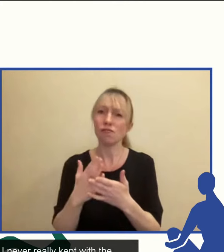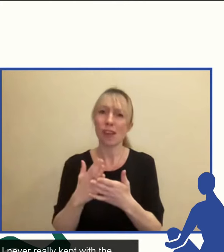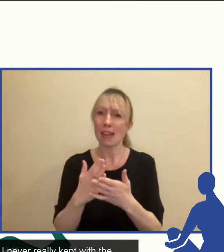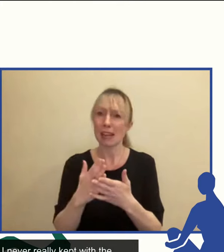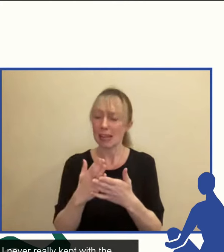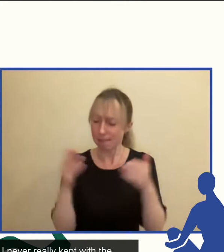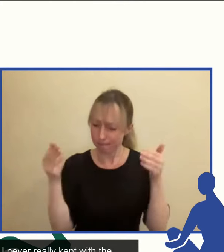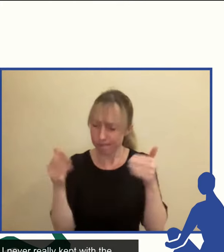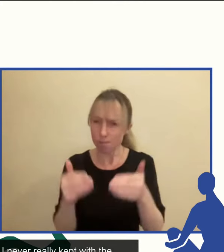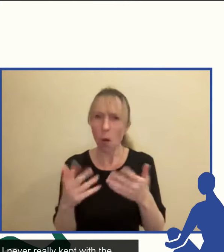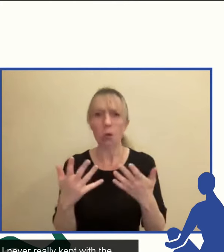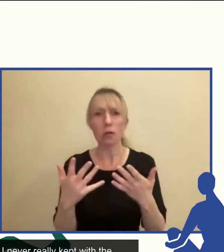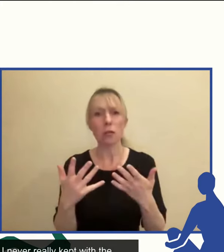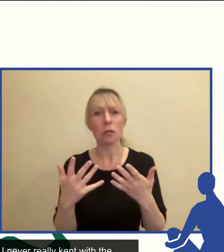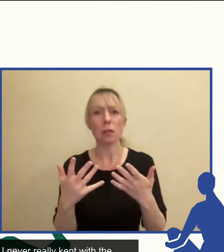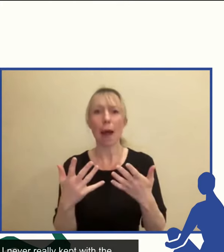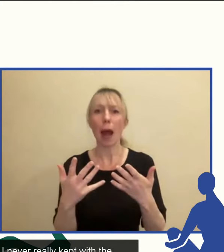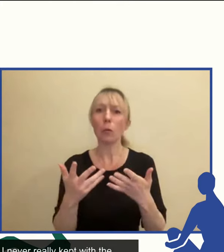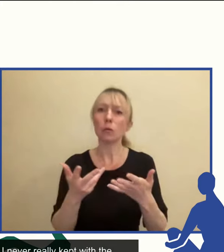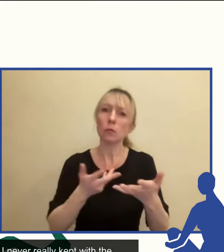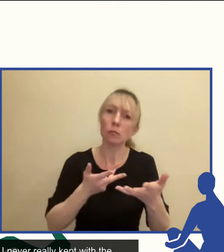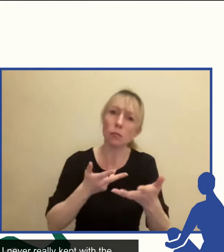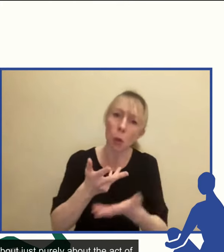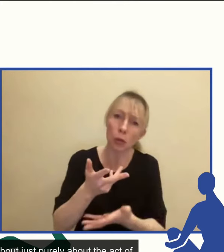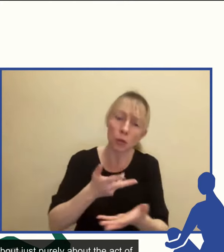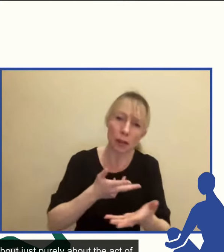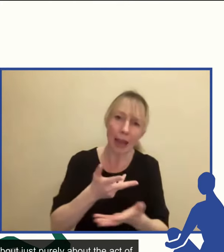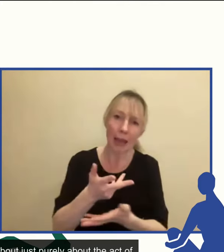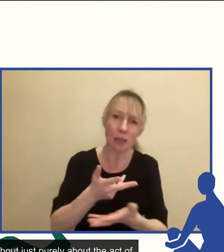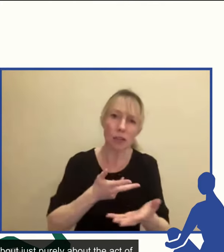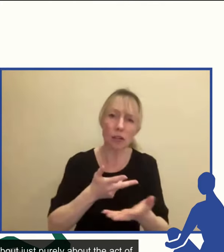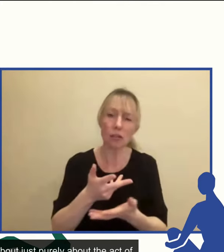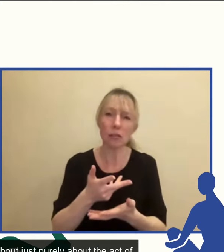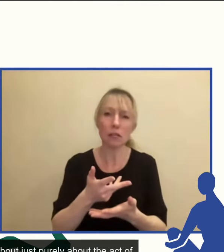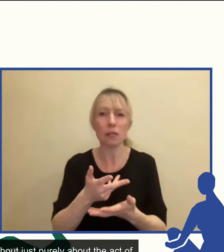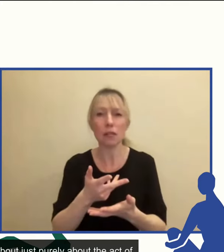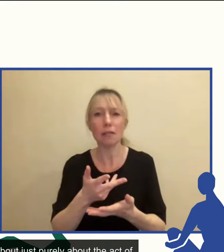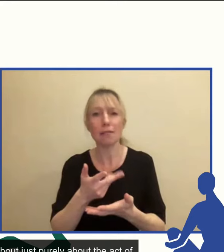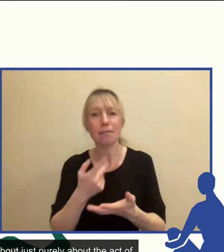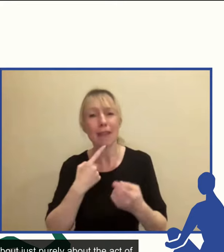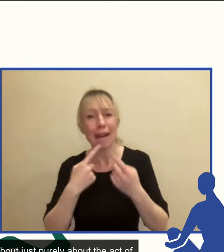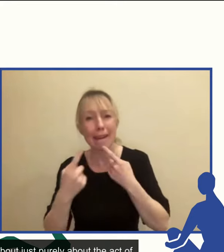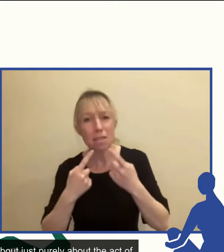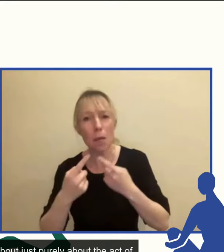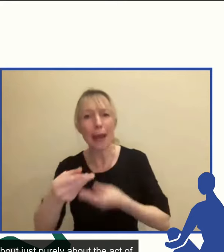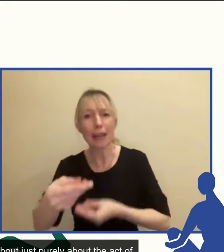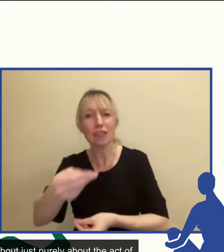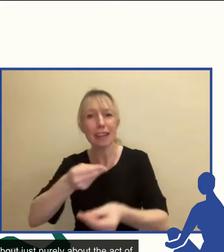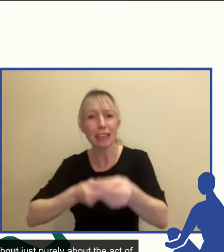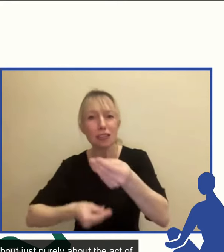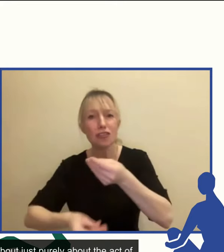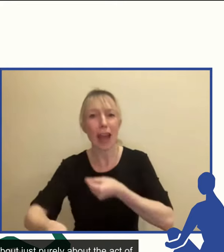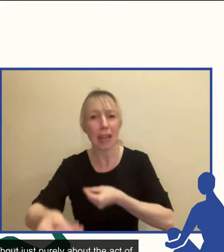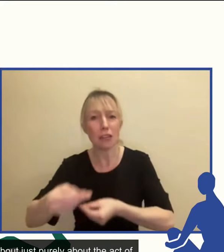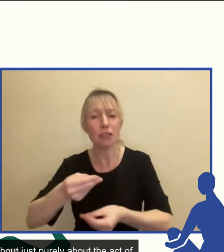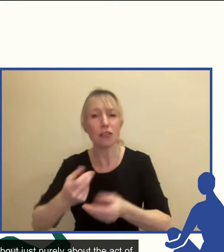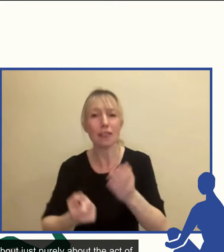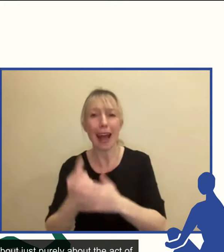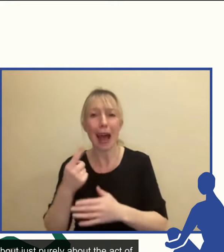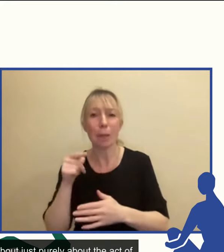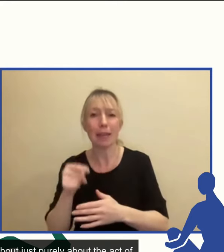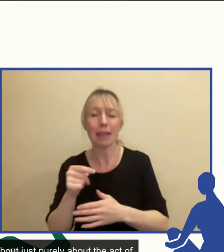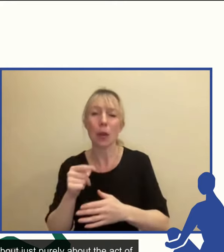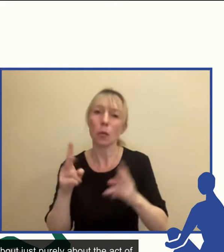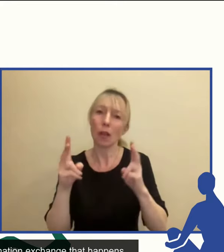about the act of consultations and about the information exchange that happens in those kinds